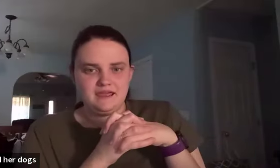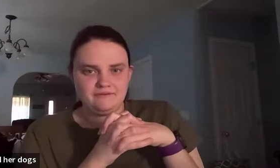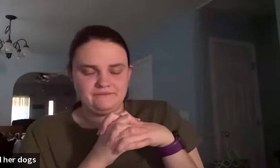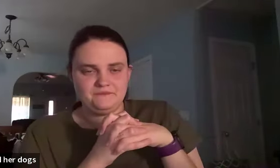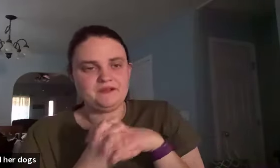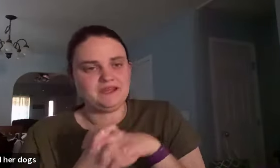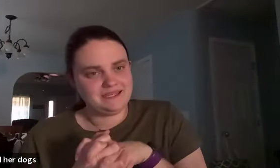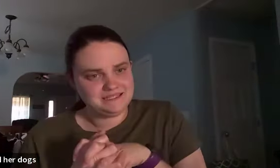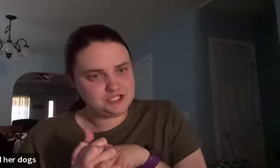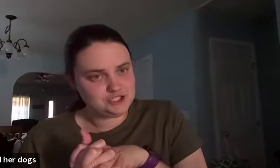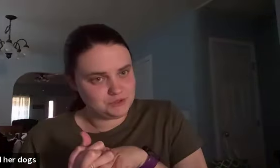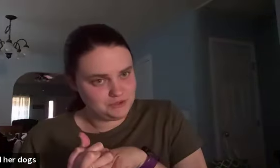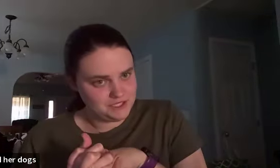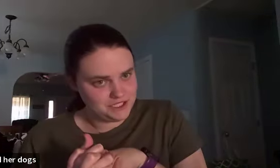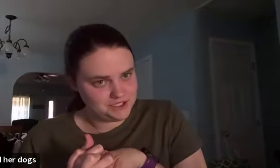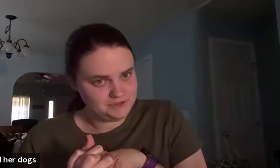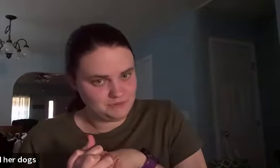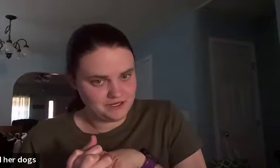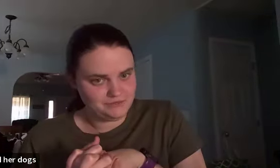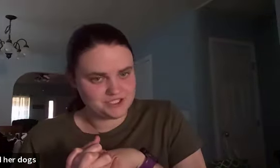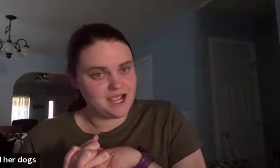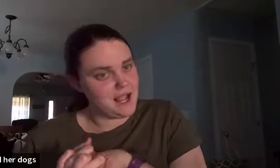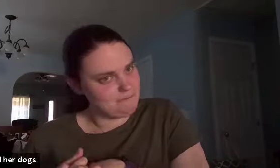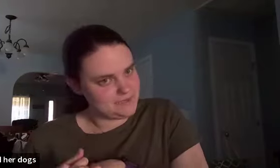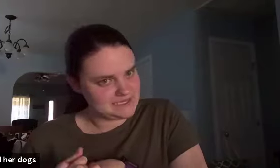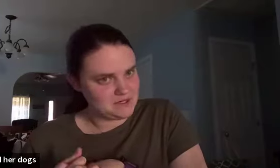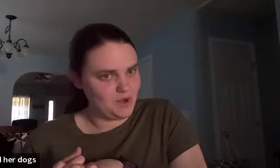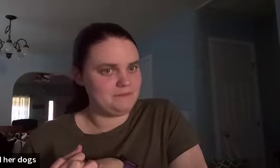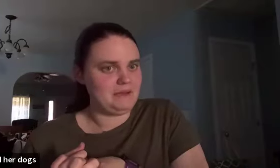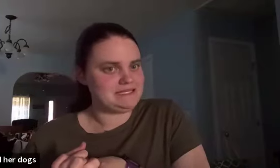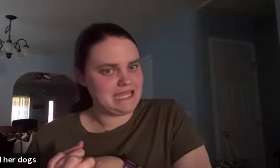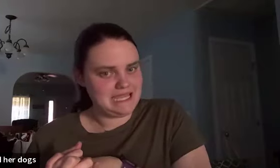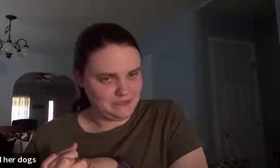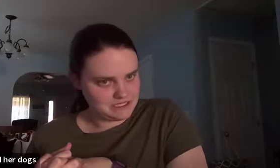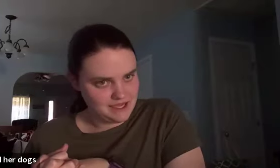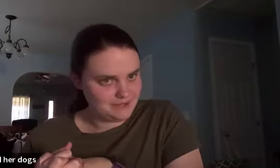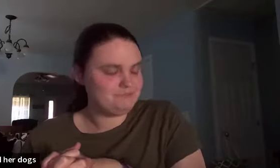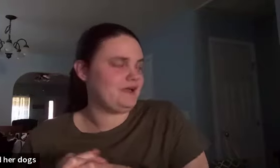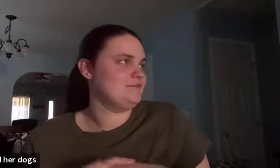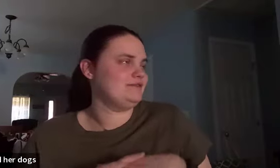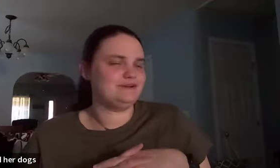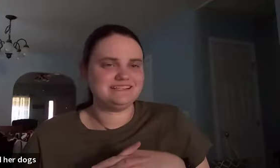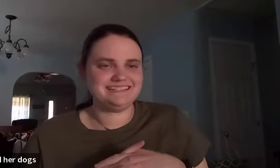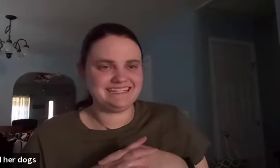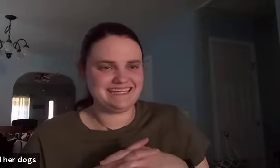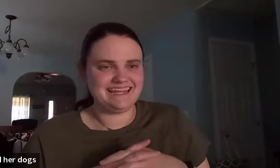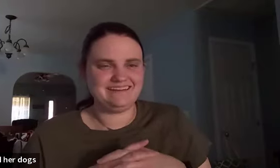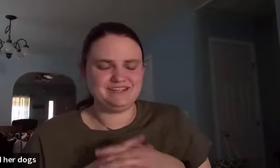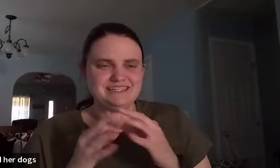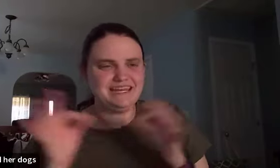Now, there is a shorter way you can do good morning, which I got busted on by Miss Katie one time. I realized I did it in a